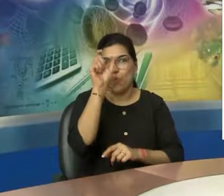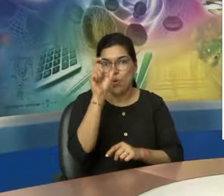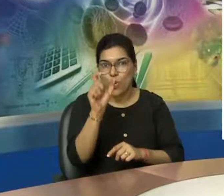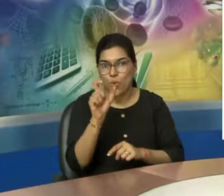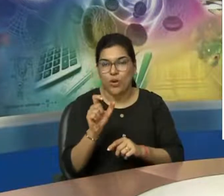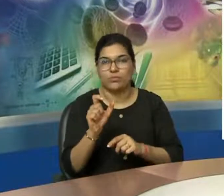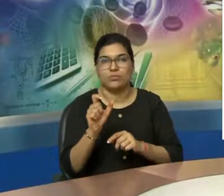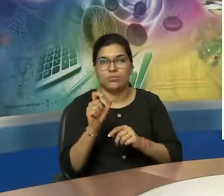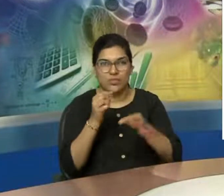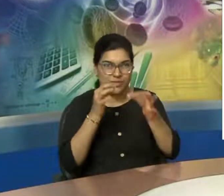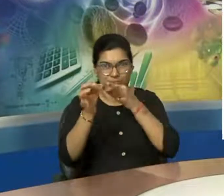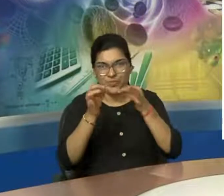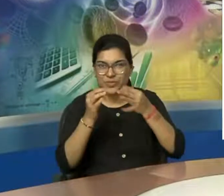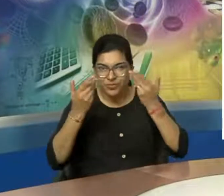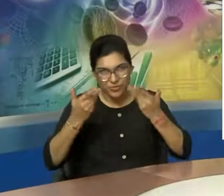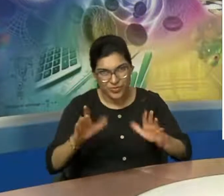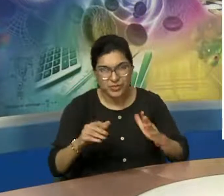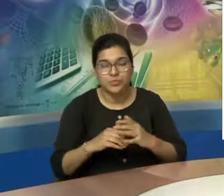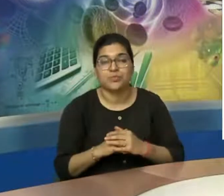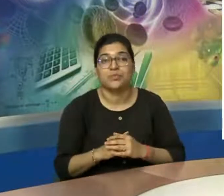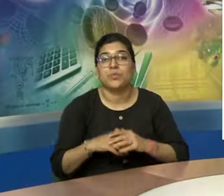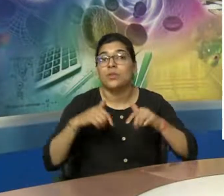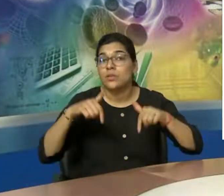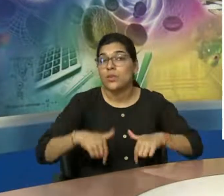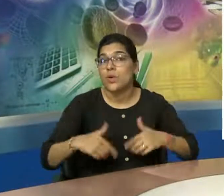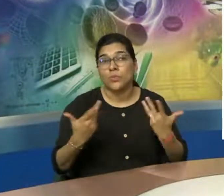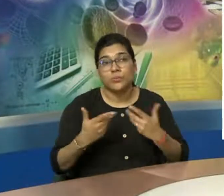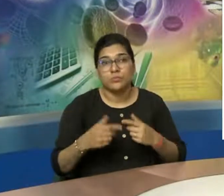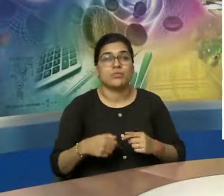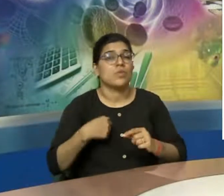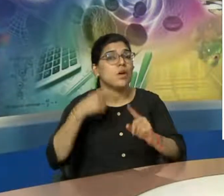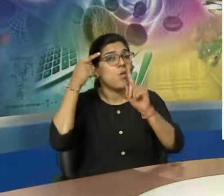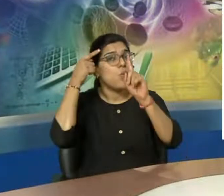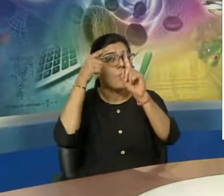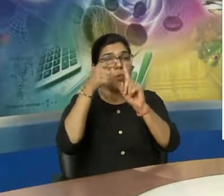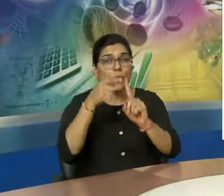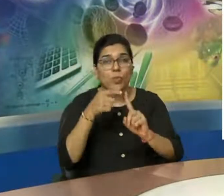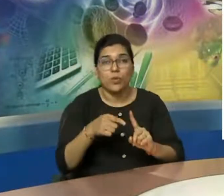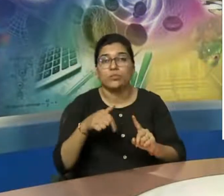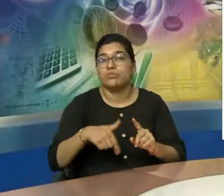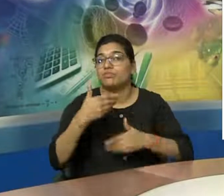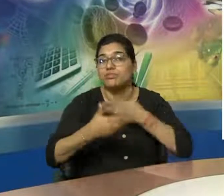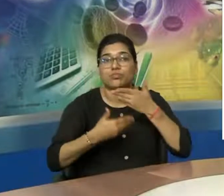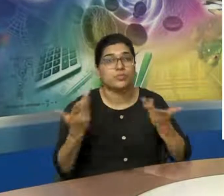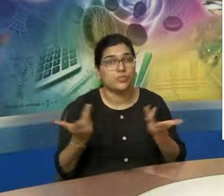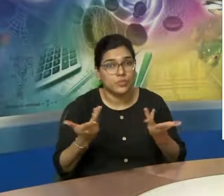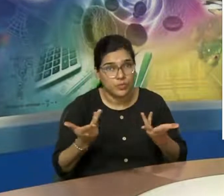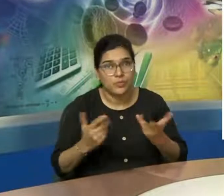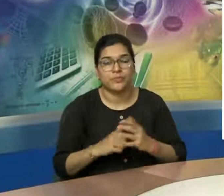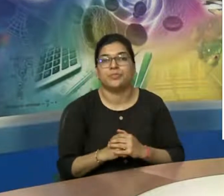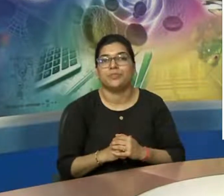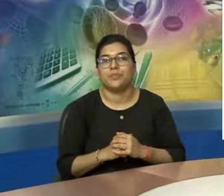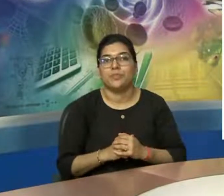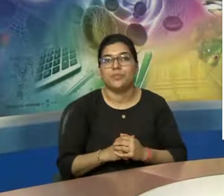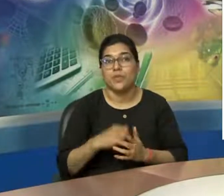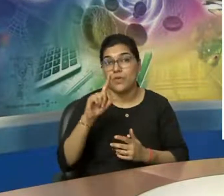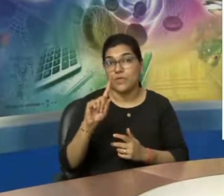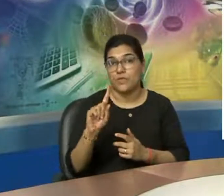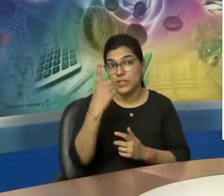So far we have understood the difficult words from the lesson. Now let us see the objectives